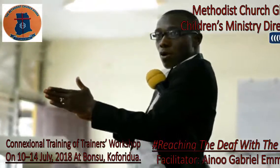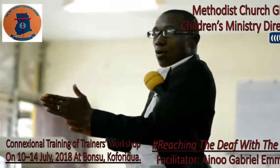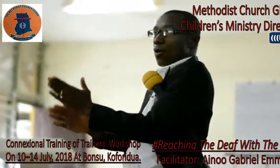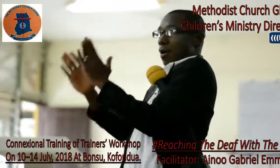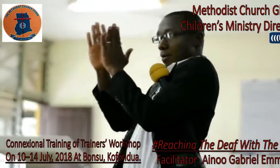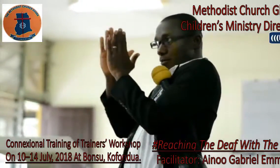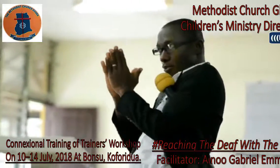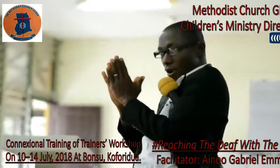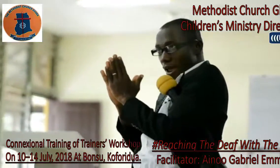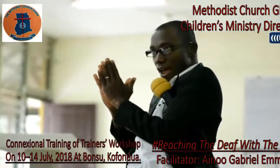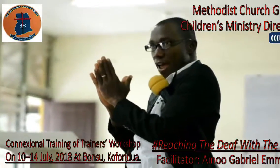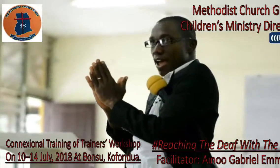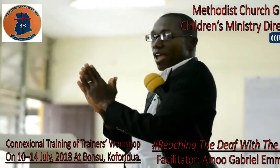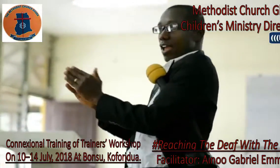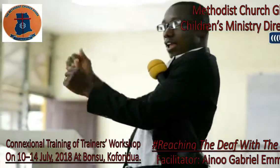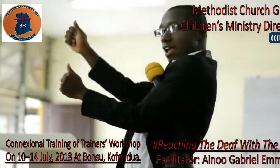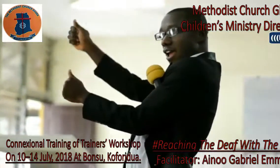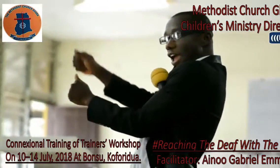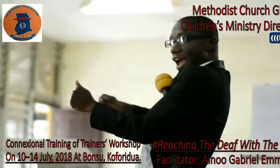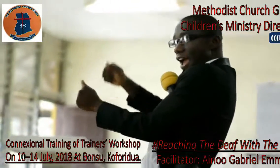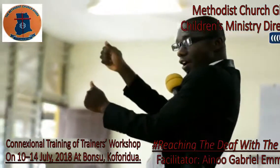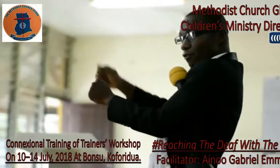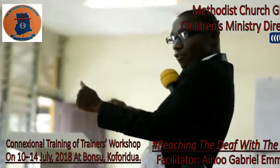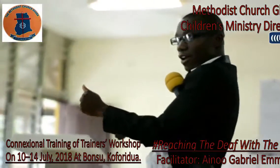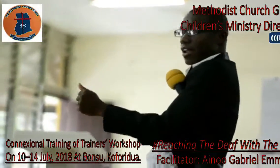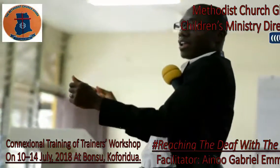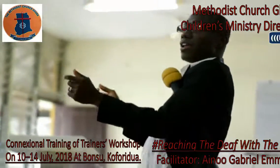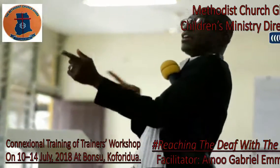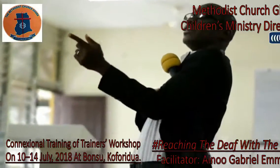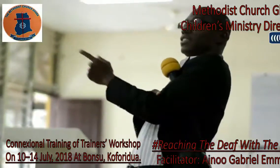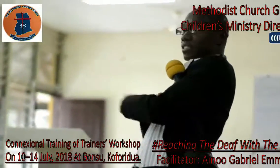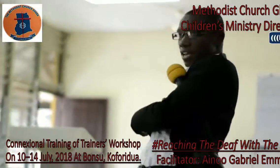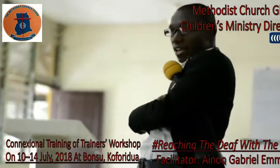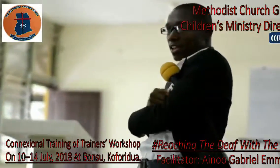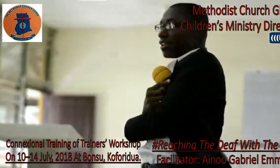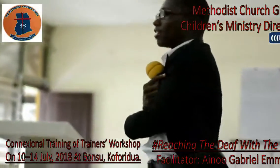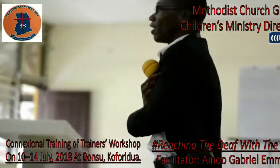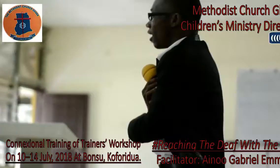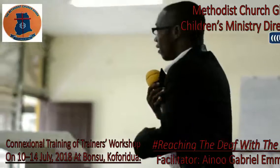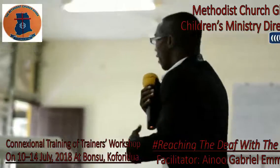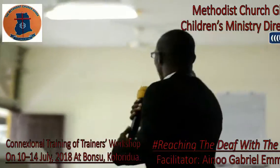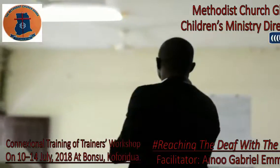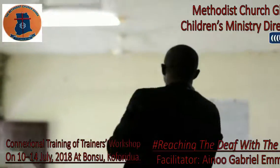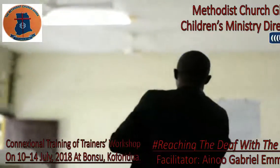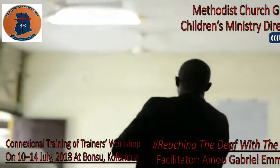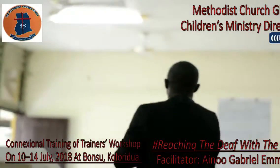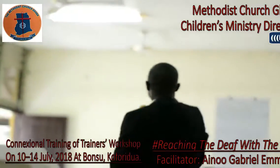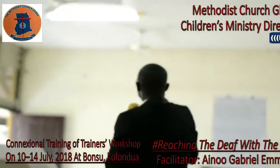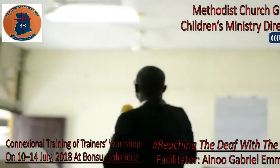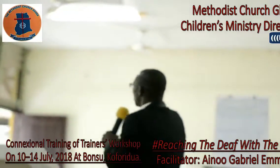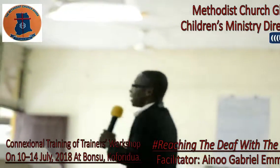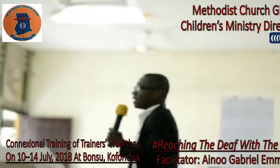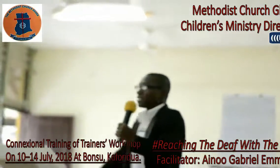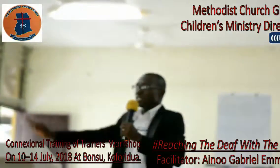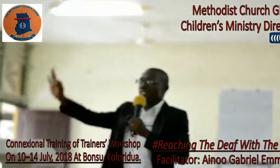Bible, pray every day. Alright. And then, this is